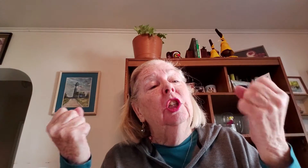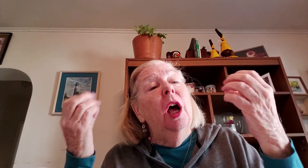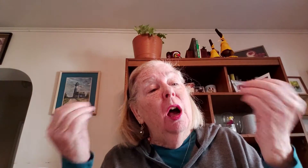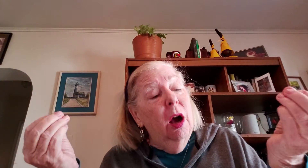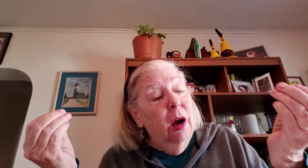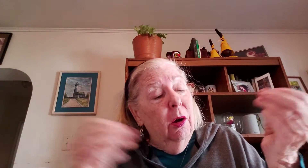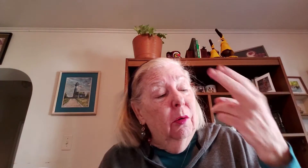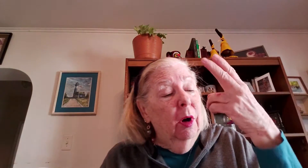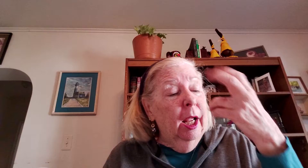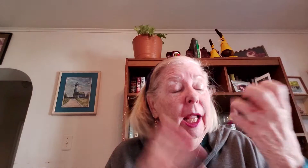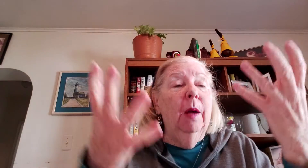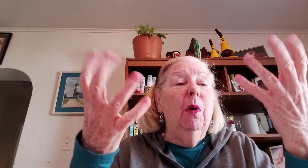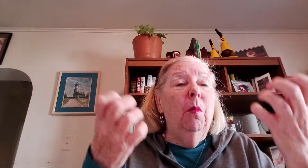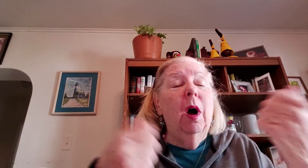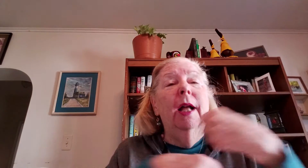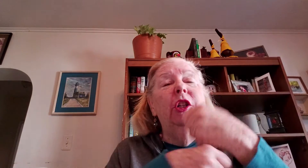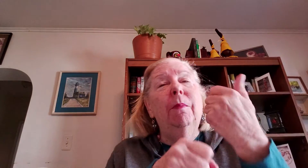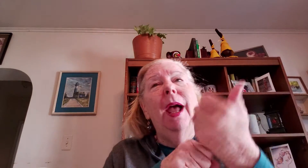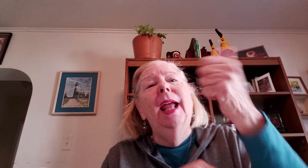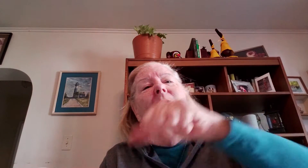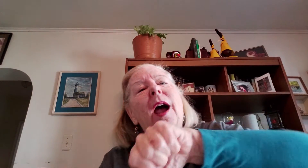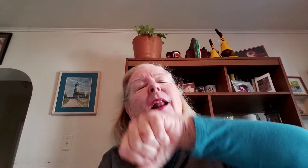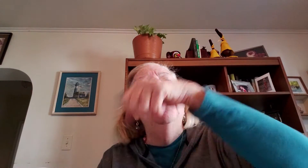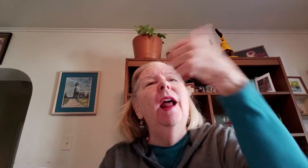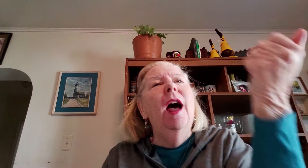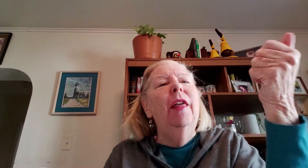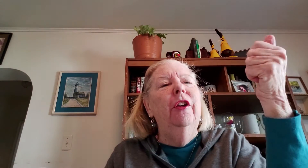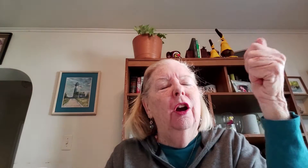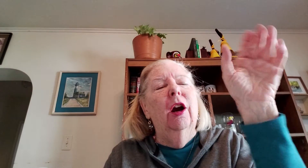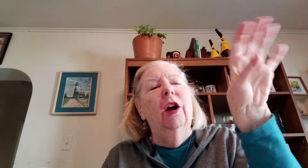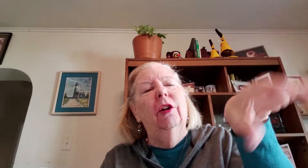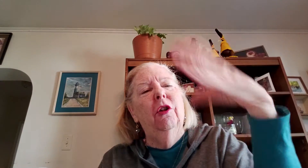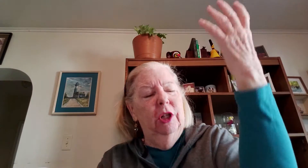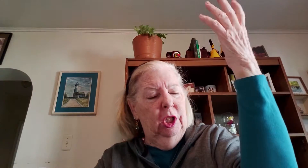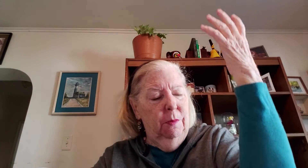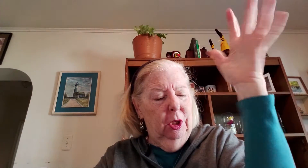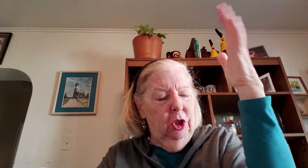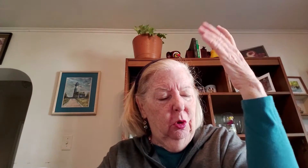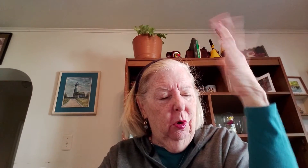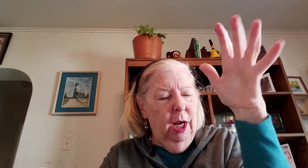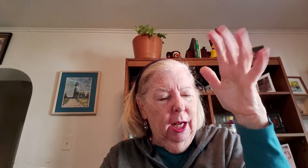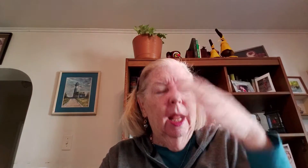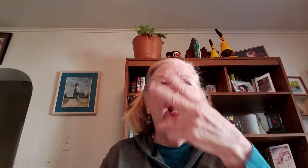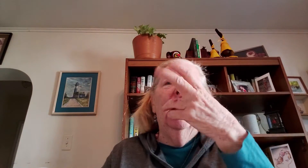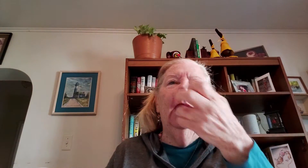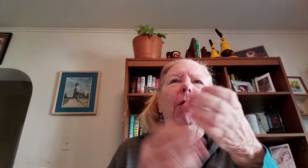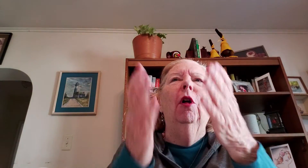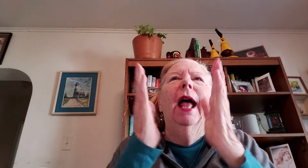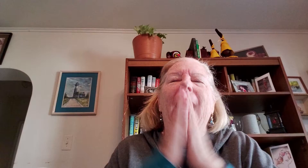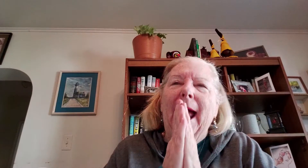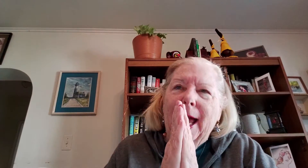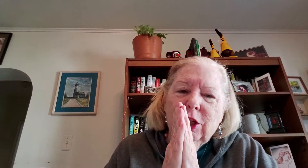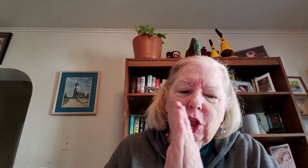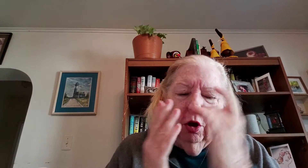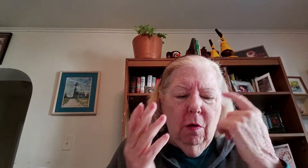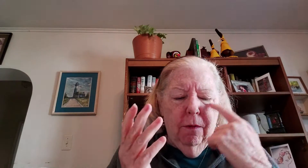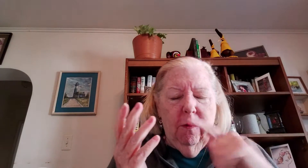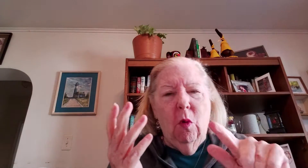So he will want to make another Christmas tree. He will ask you